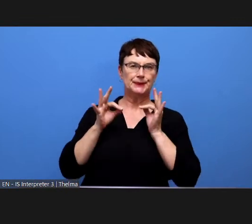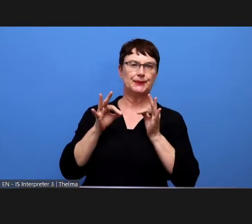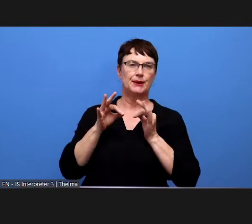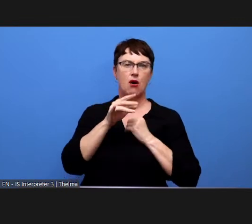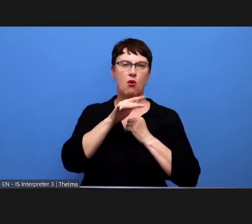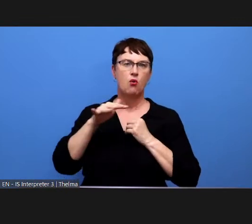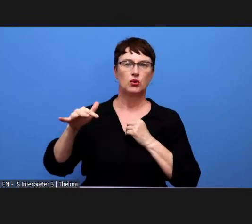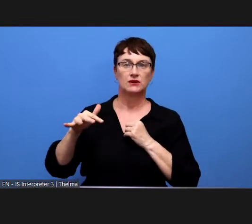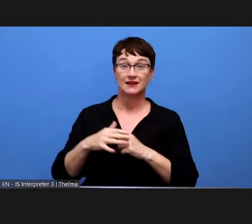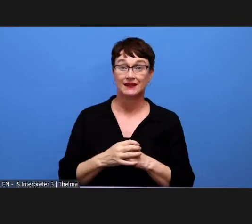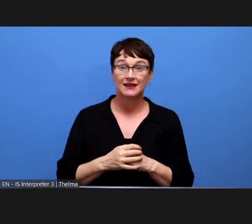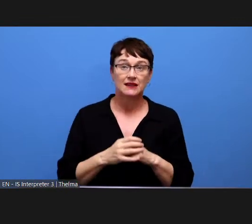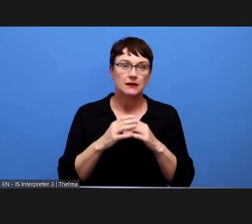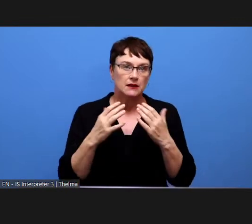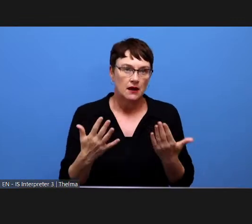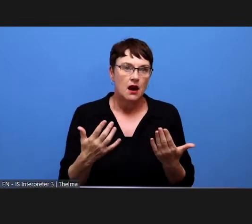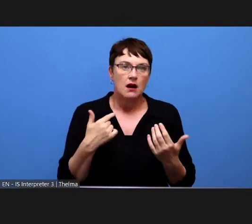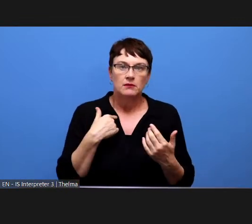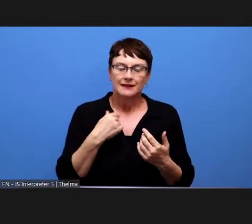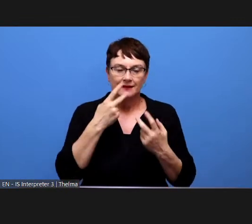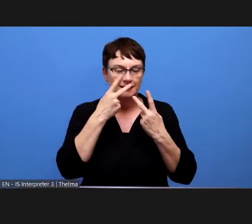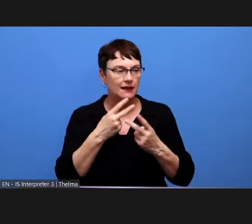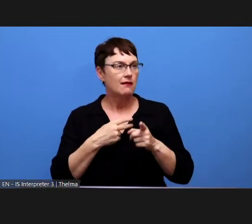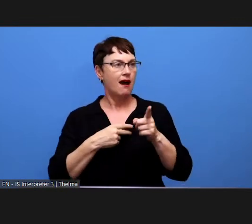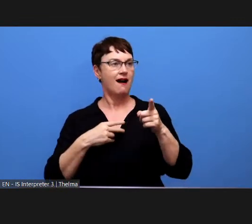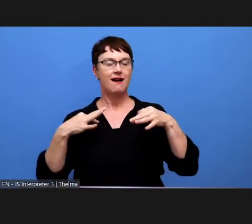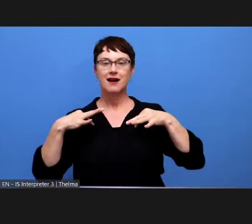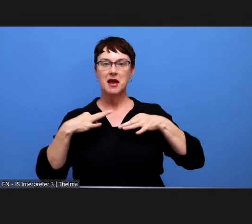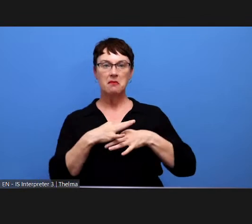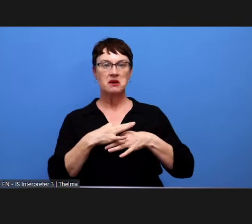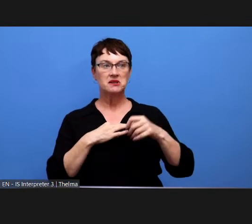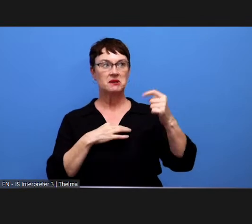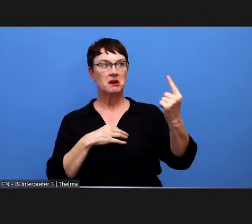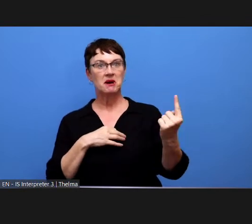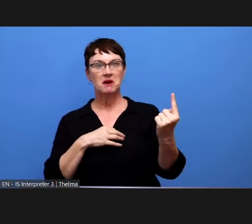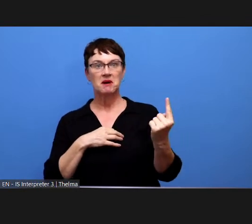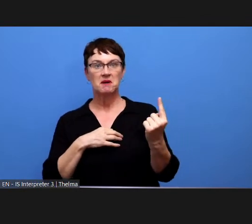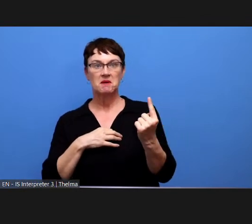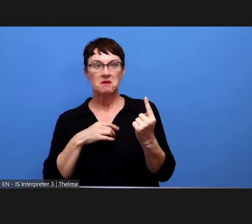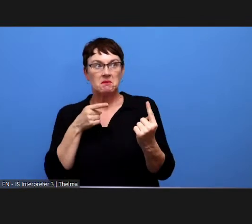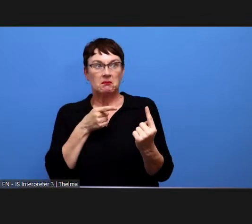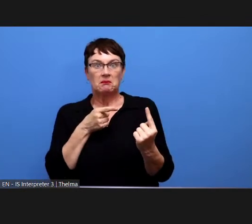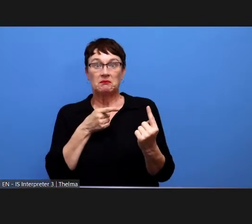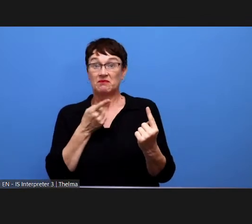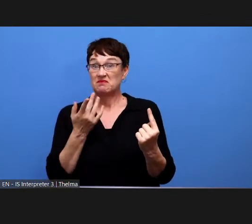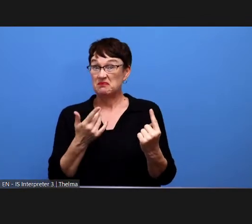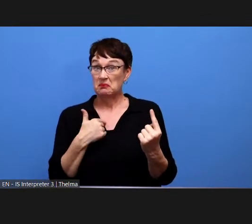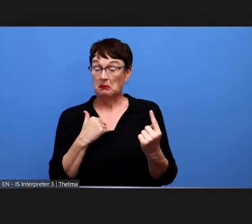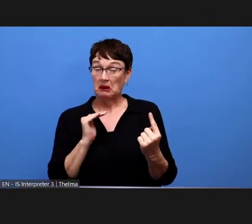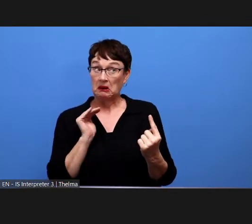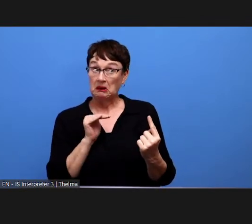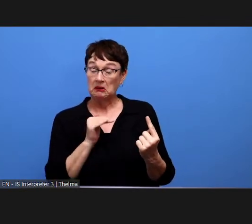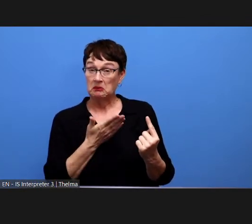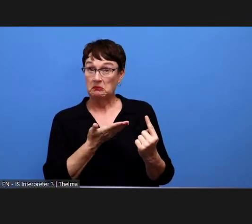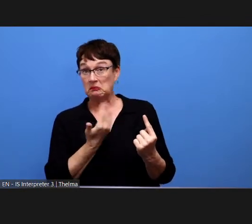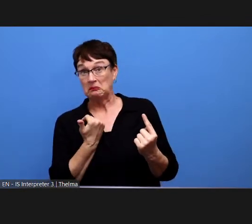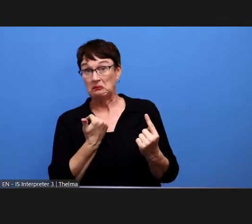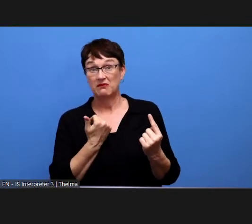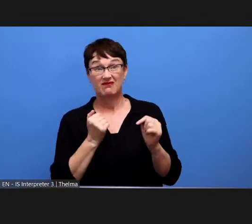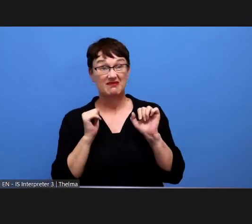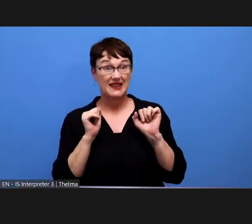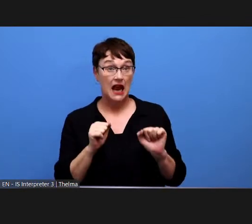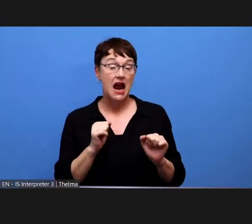Minister have arrived, so may I ask him to come and finalize